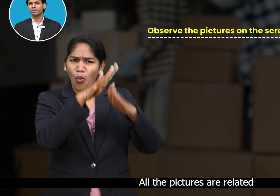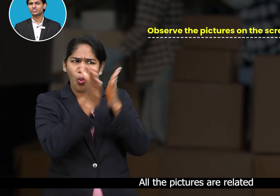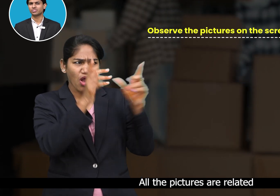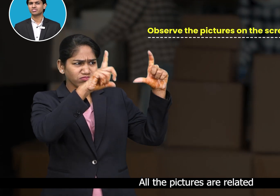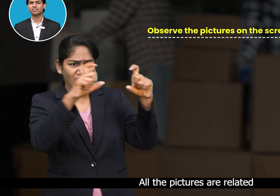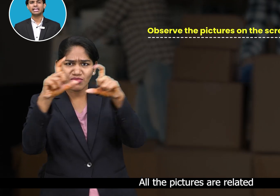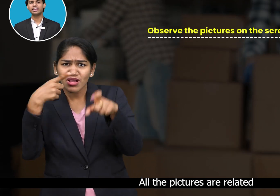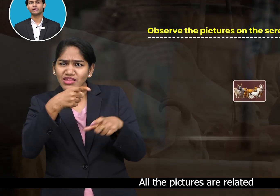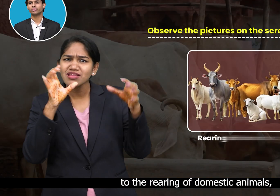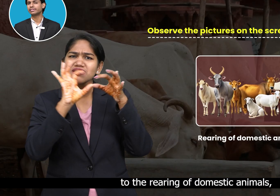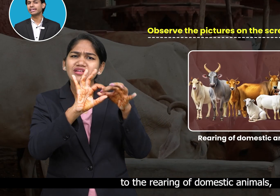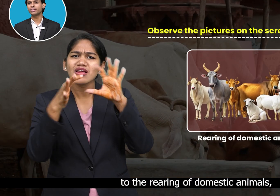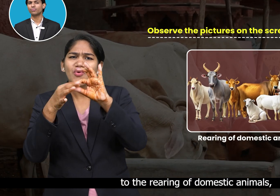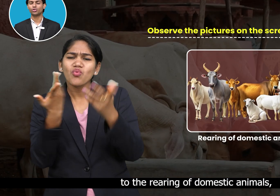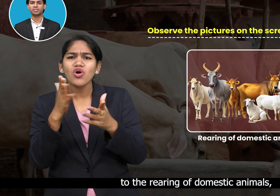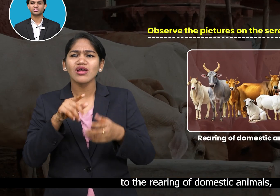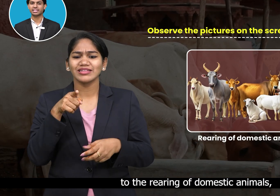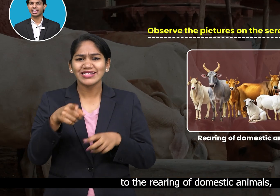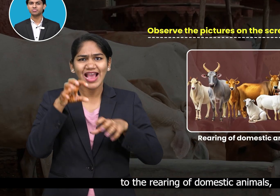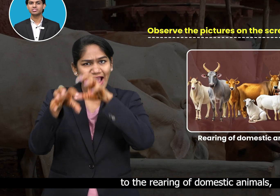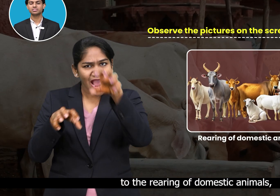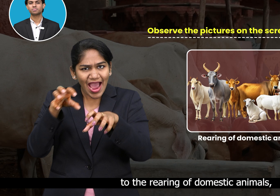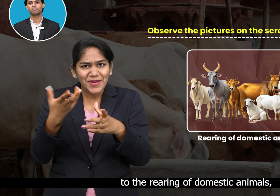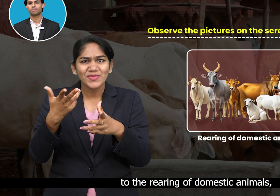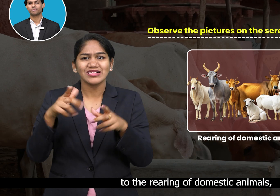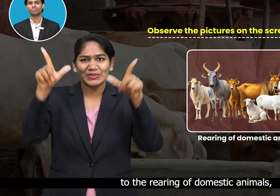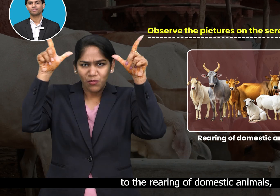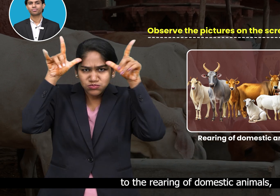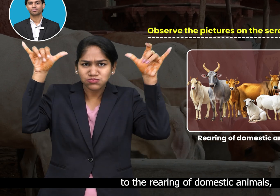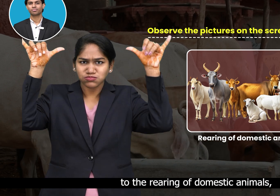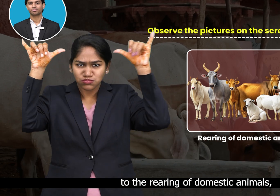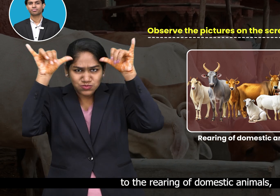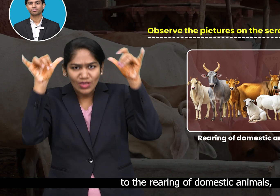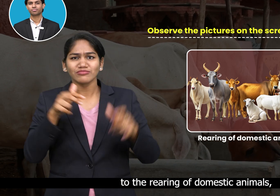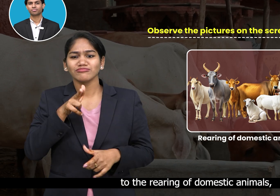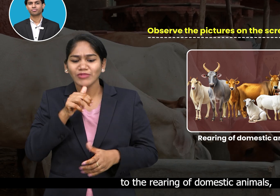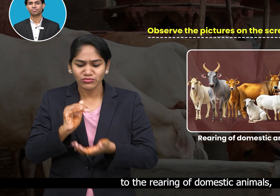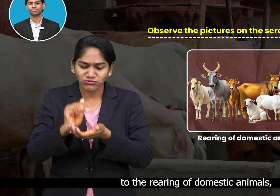All the pictures are related to the rearing of domestic animals,